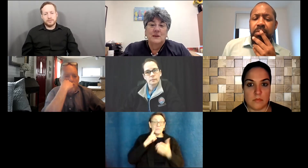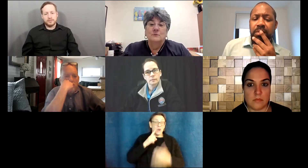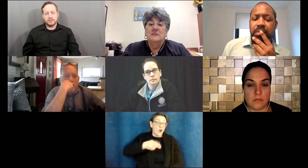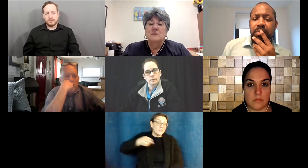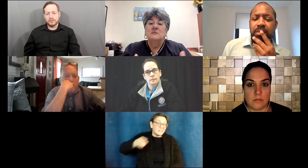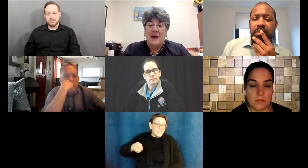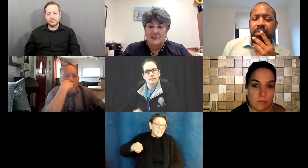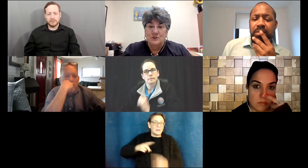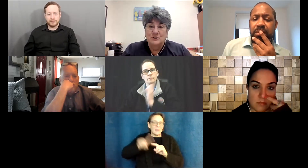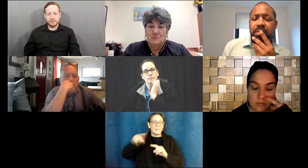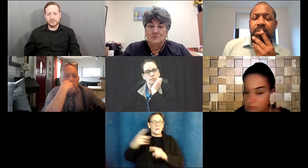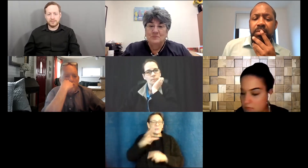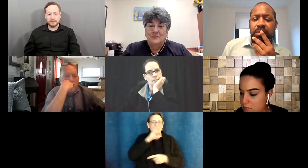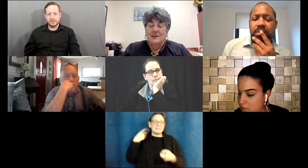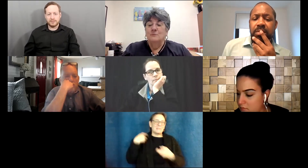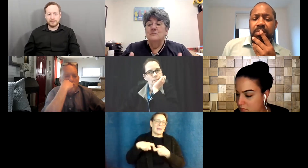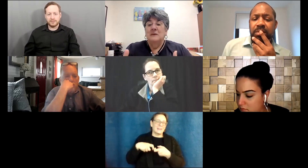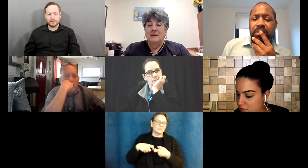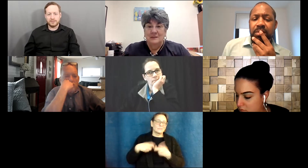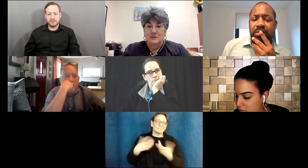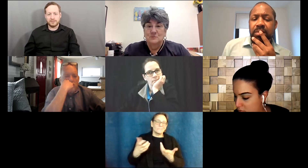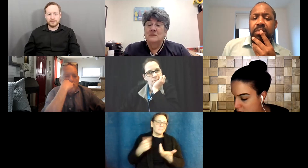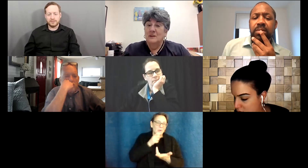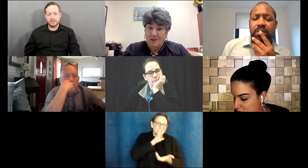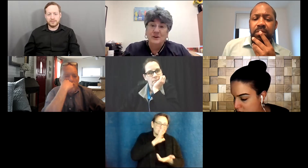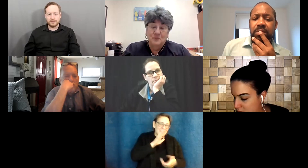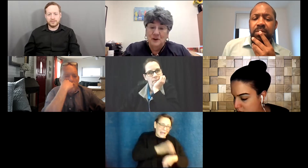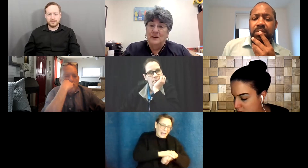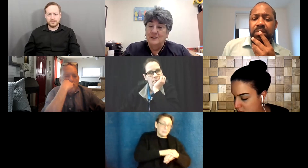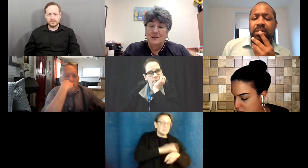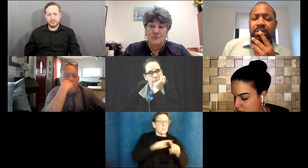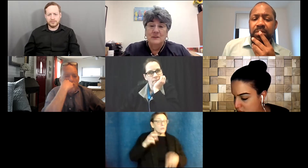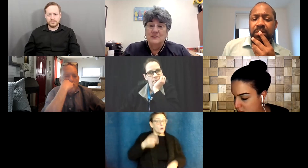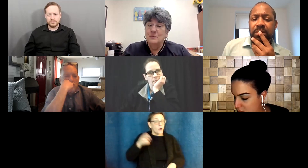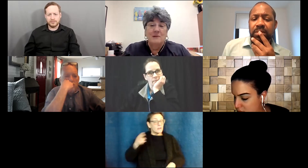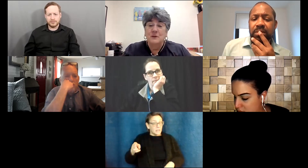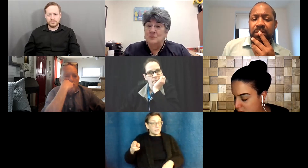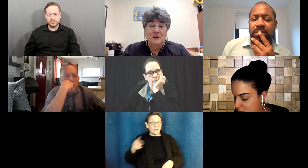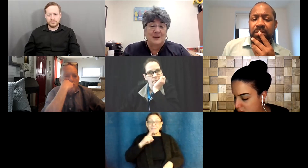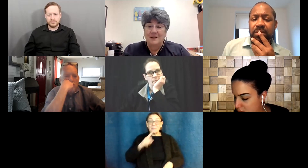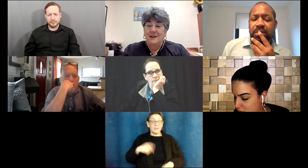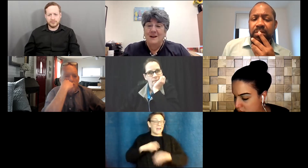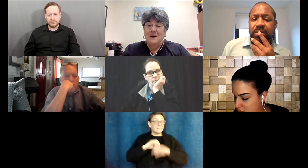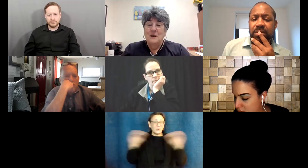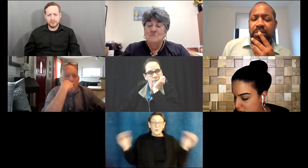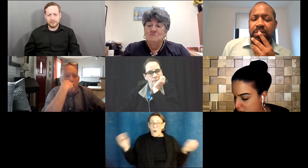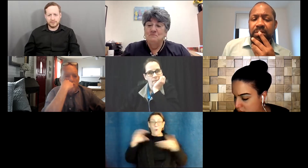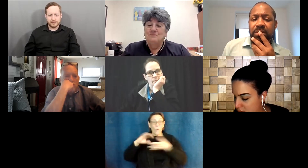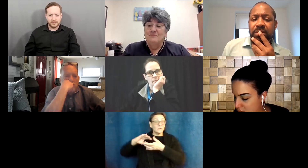but they only speak Spanish. They don't speak English, but they're hard of hearing and they really don't have a community.